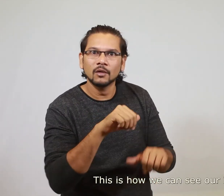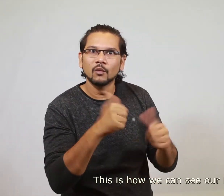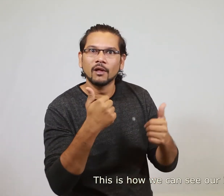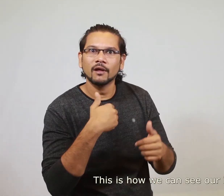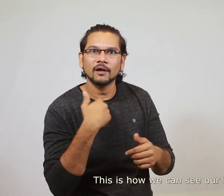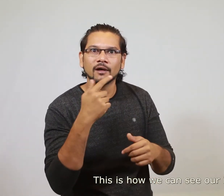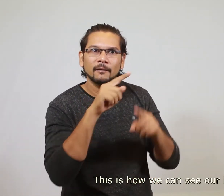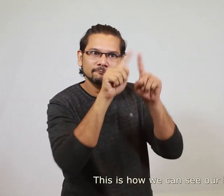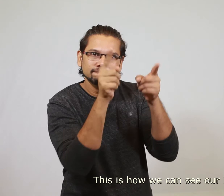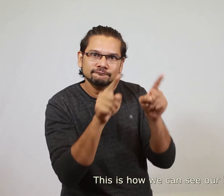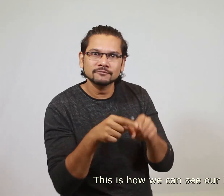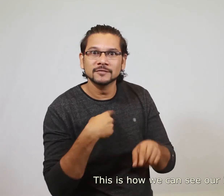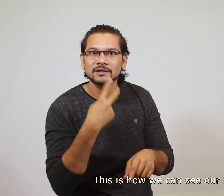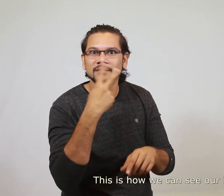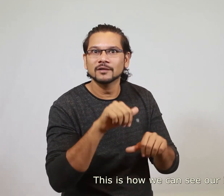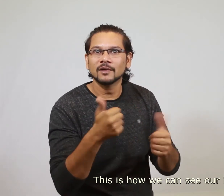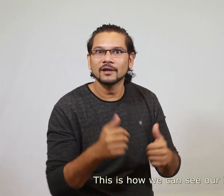This is how we can see our image.